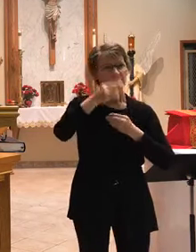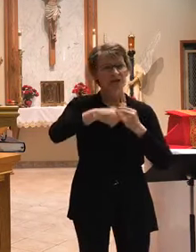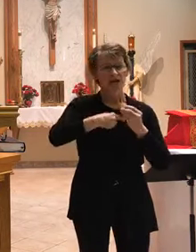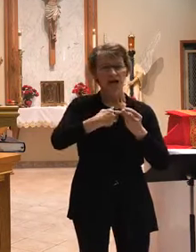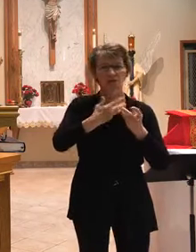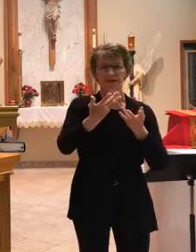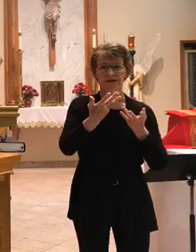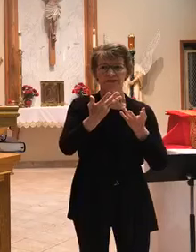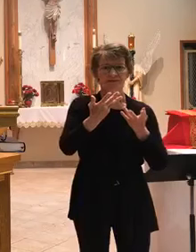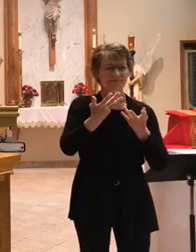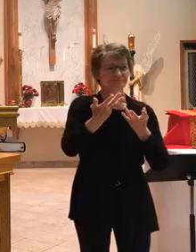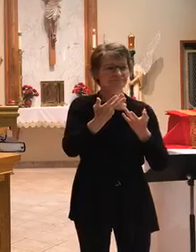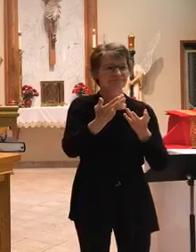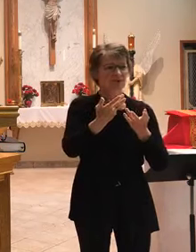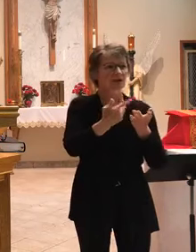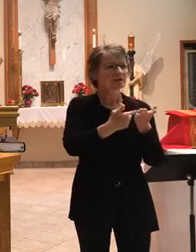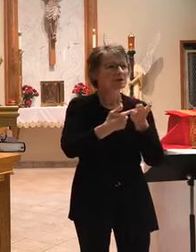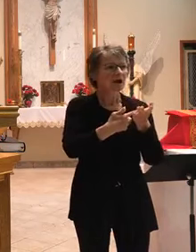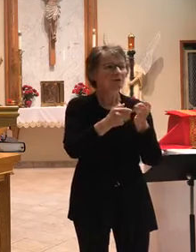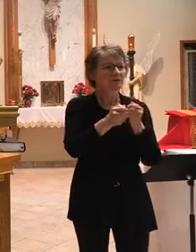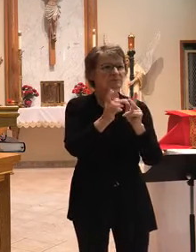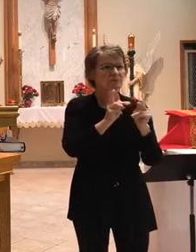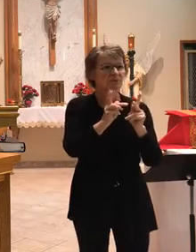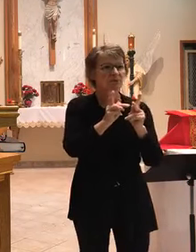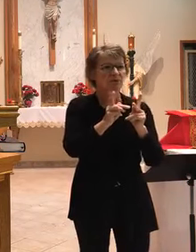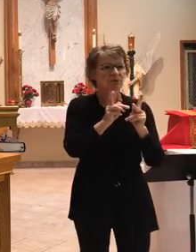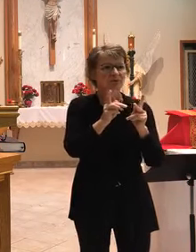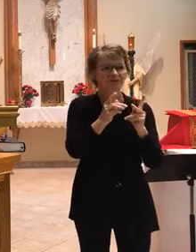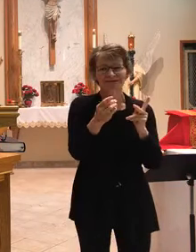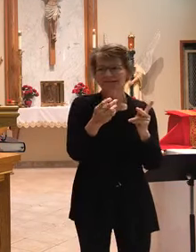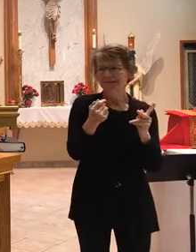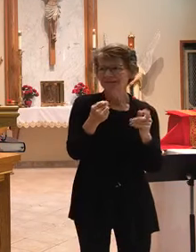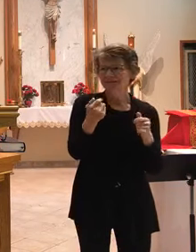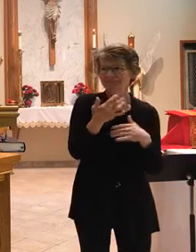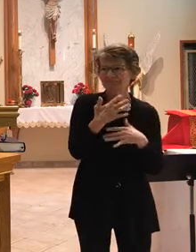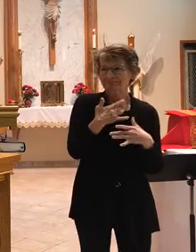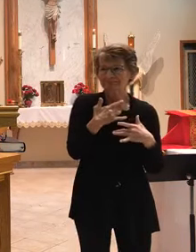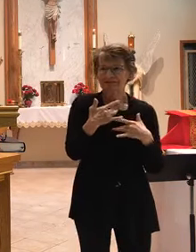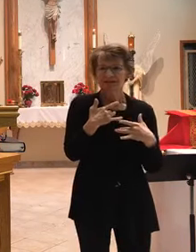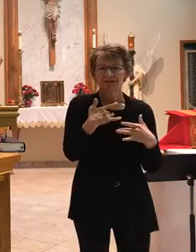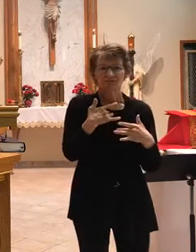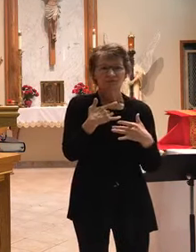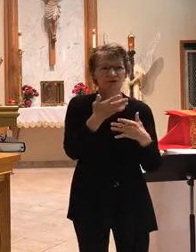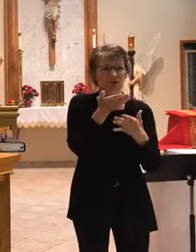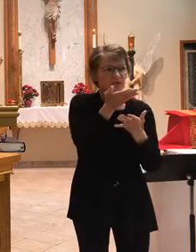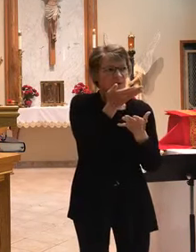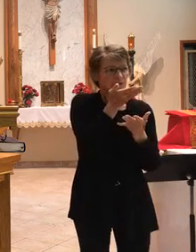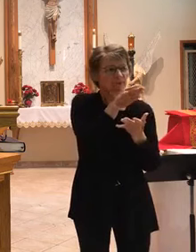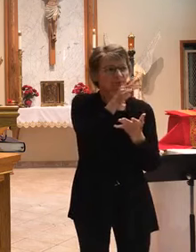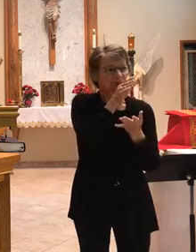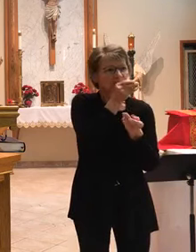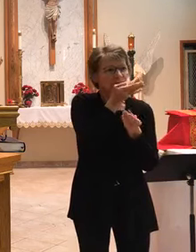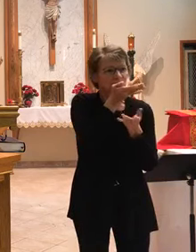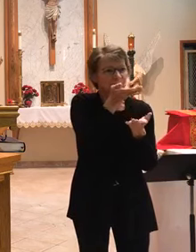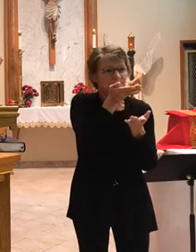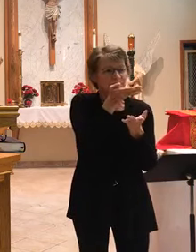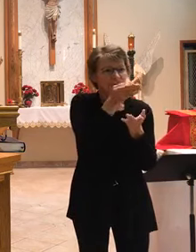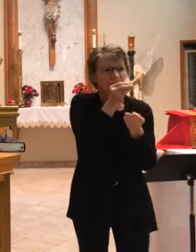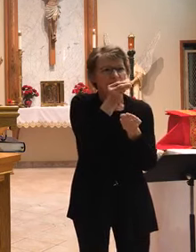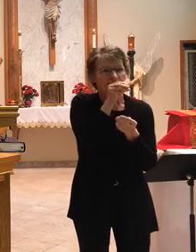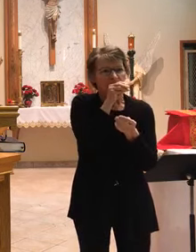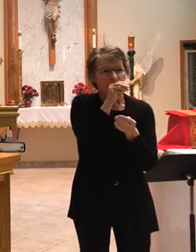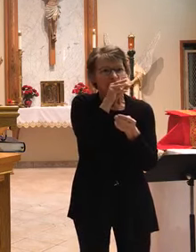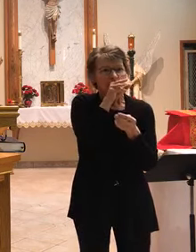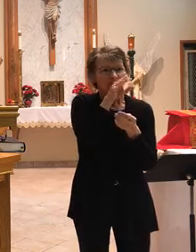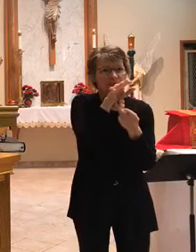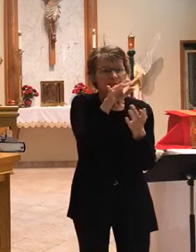people, we're almost afraid to share our breath because of the fear that somehow we're going to either